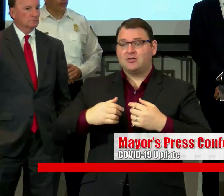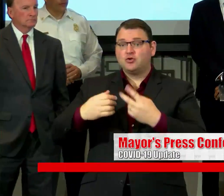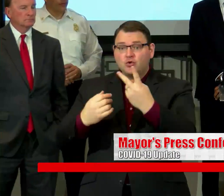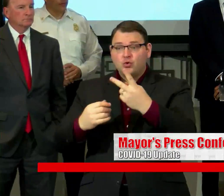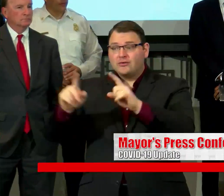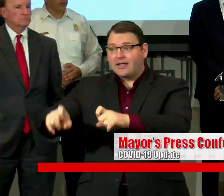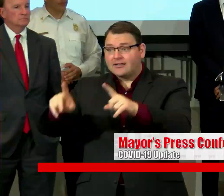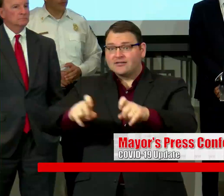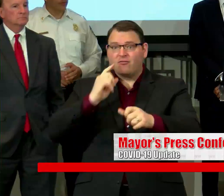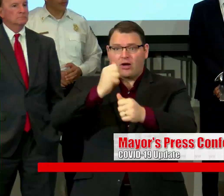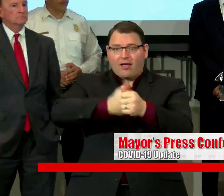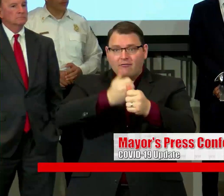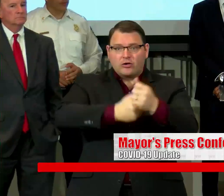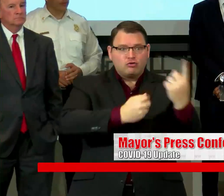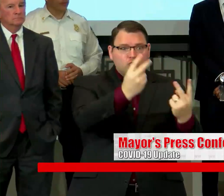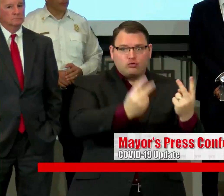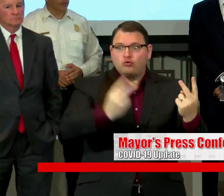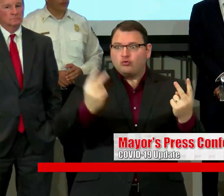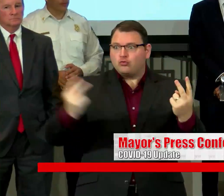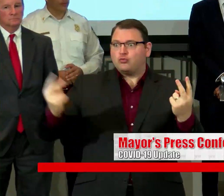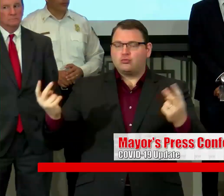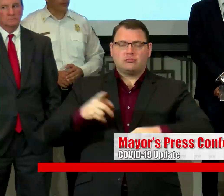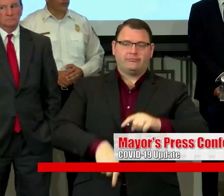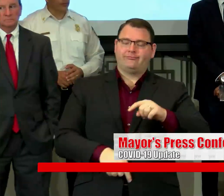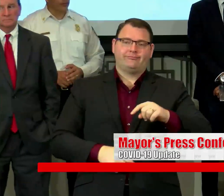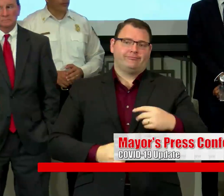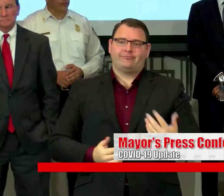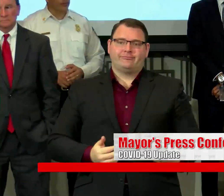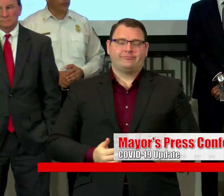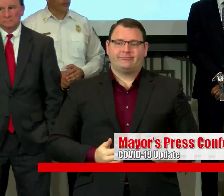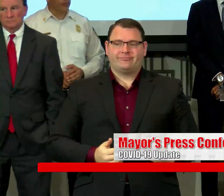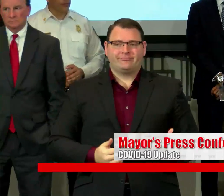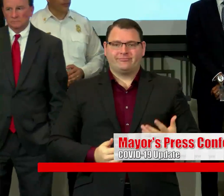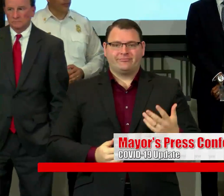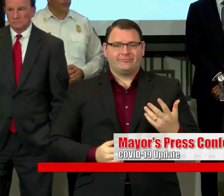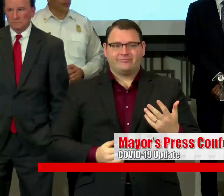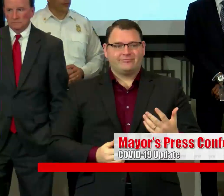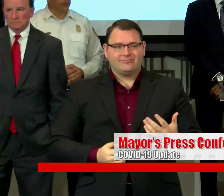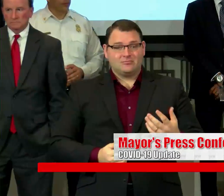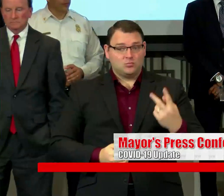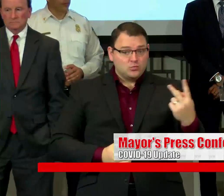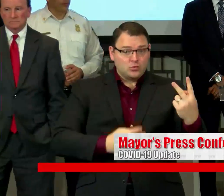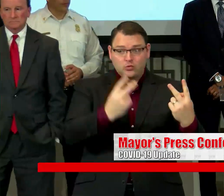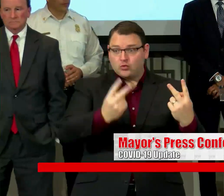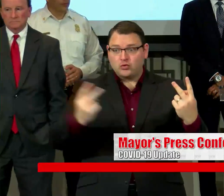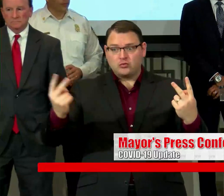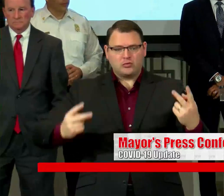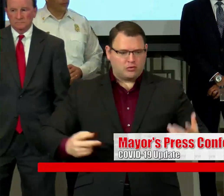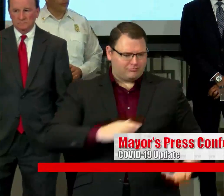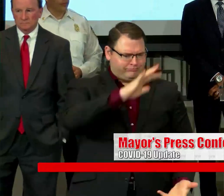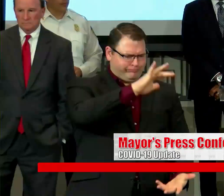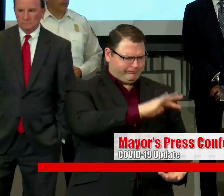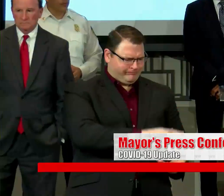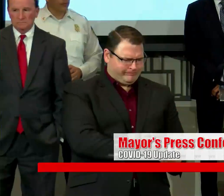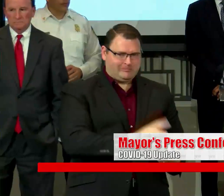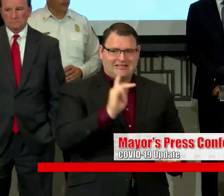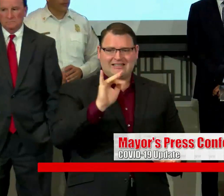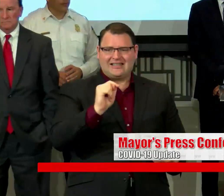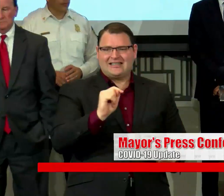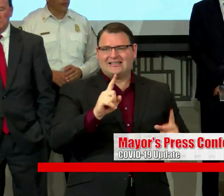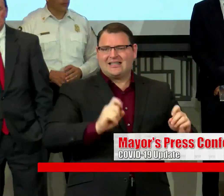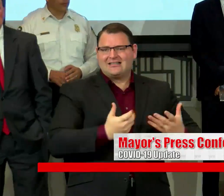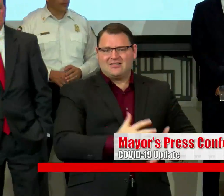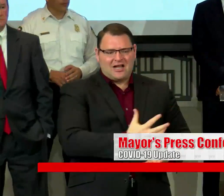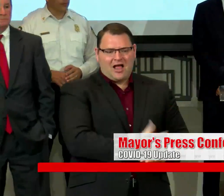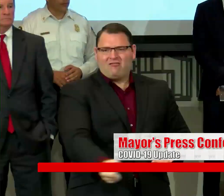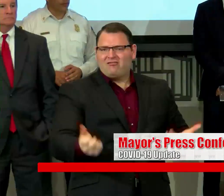those tests to test people who have not yet, that are potentially currently infected. We don't need to be using those on people who would